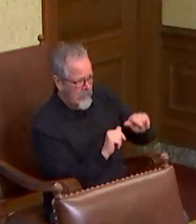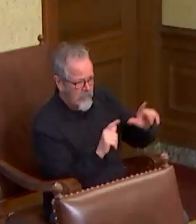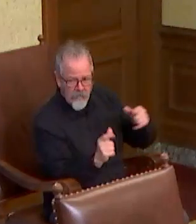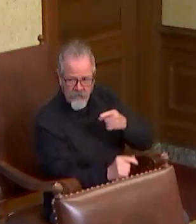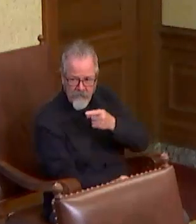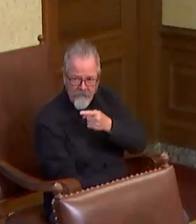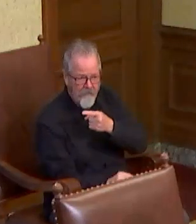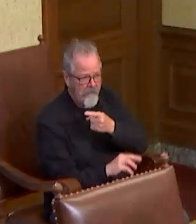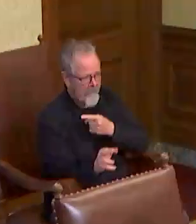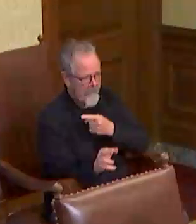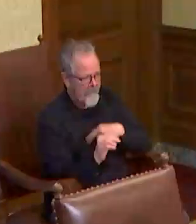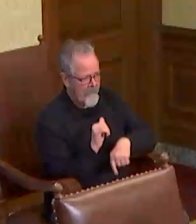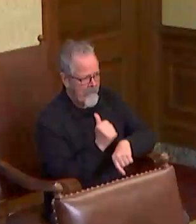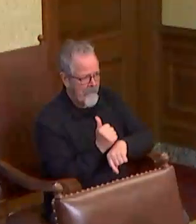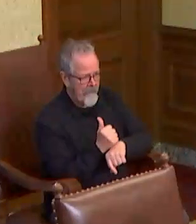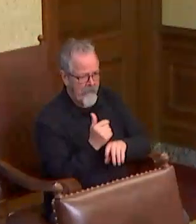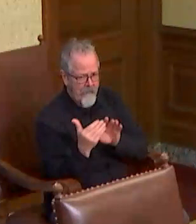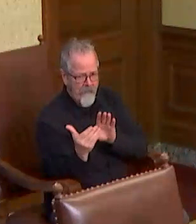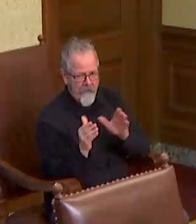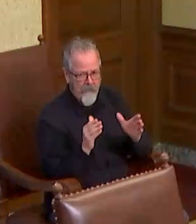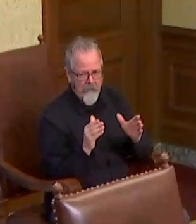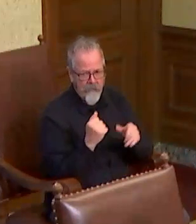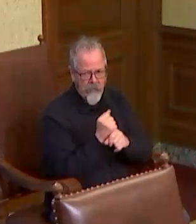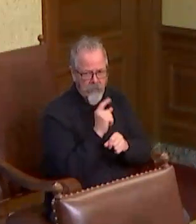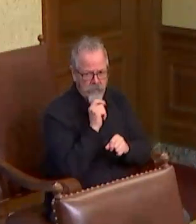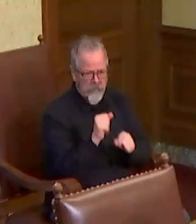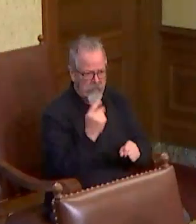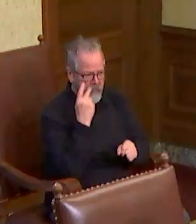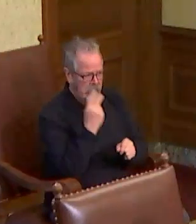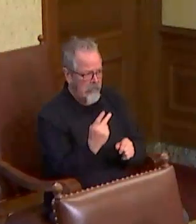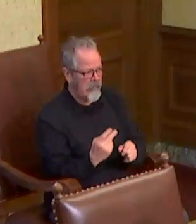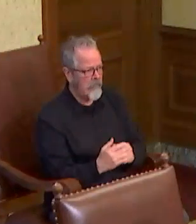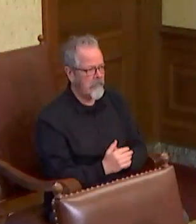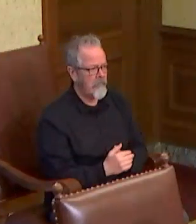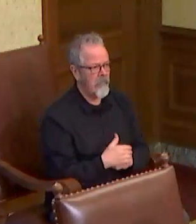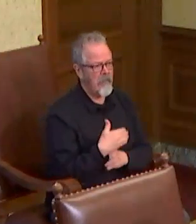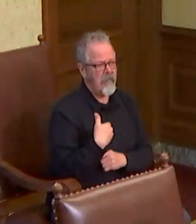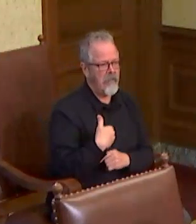Can you turn it a little bit so I can see it just in case? Is that okay?